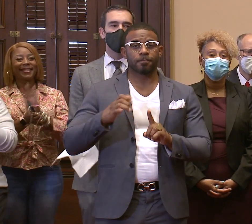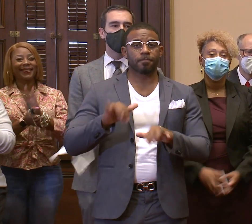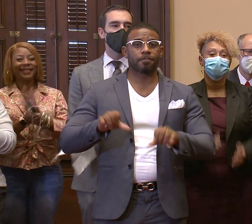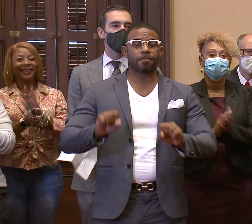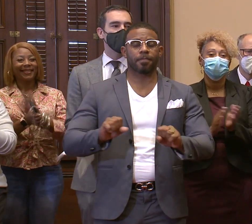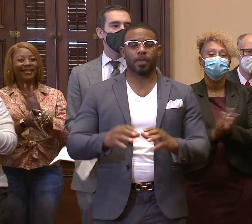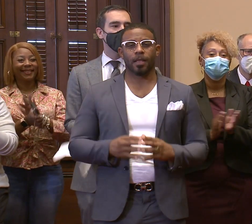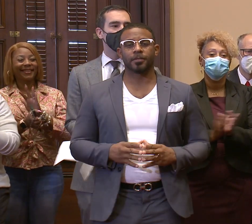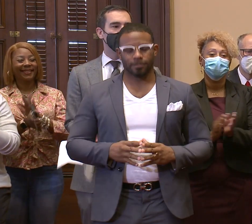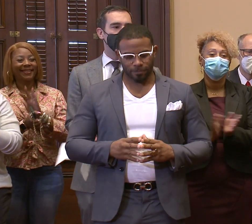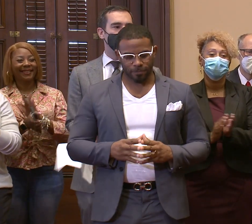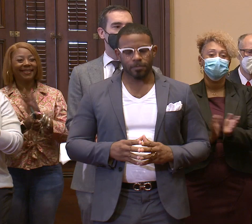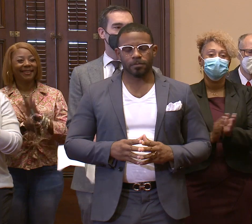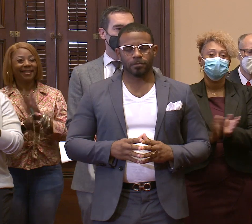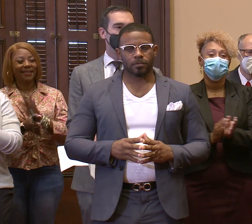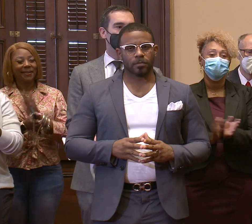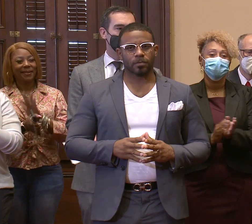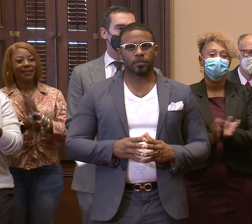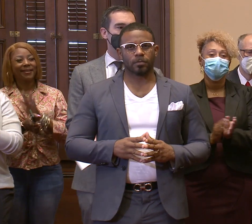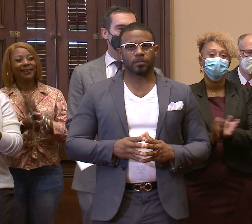capacity